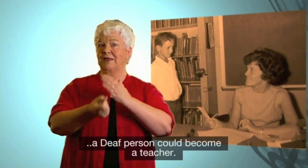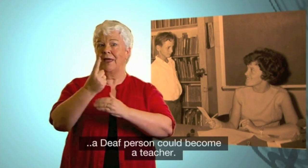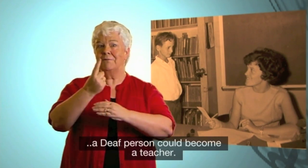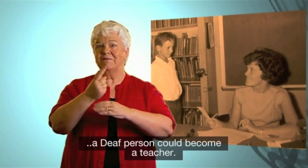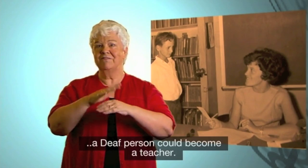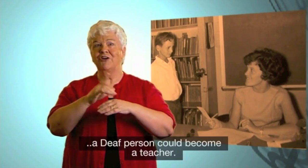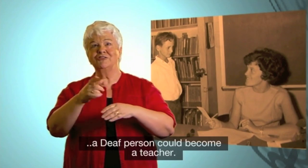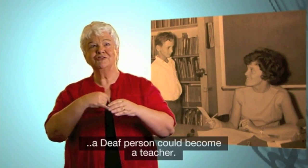teacher.